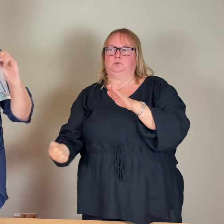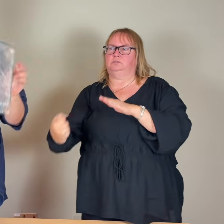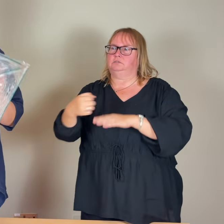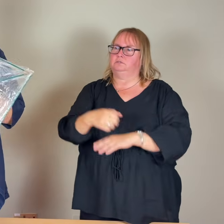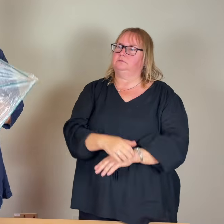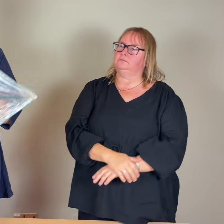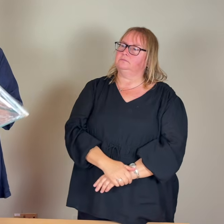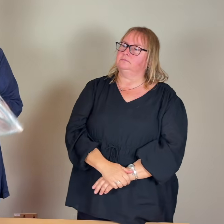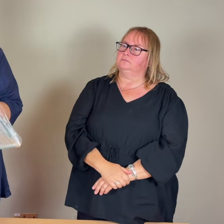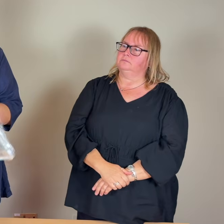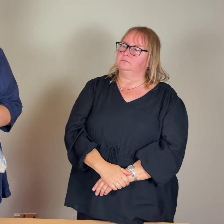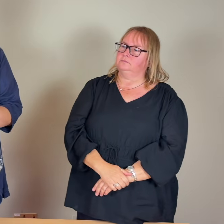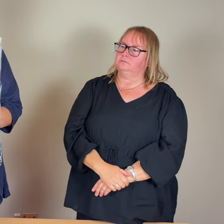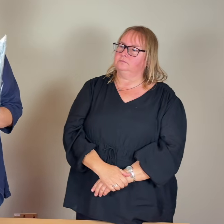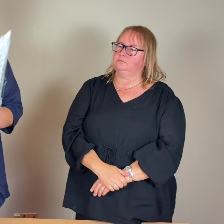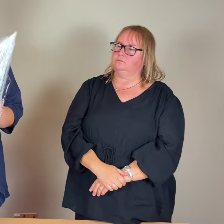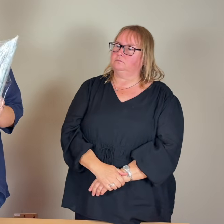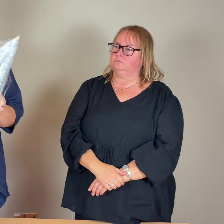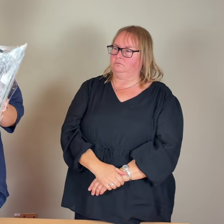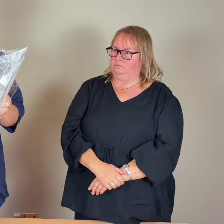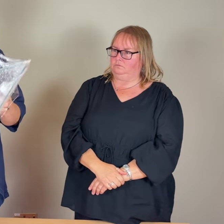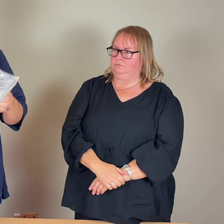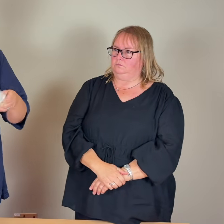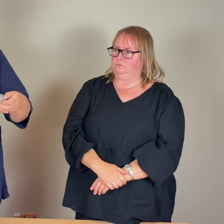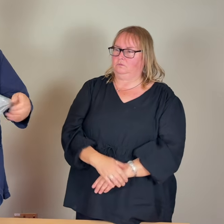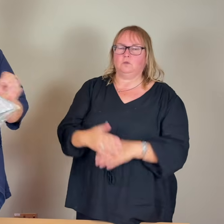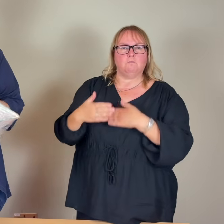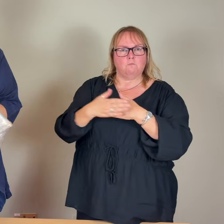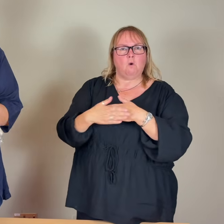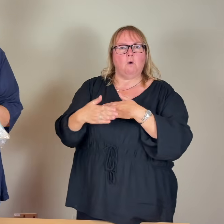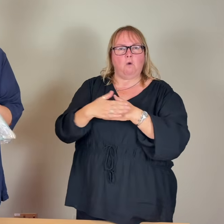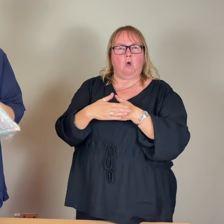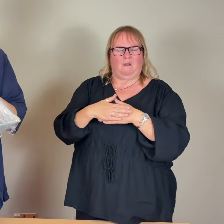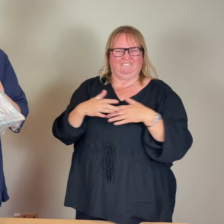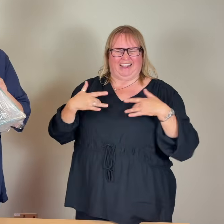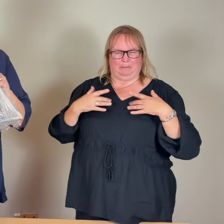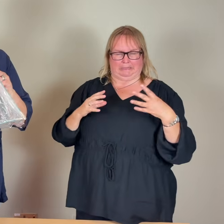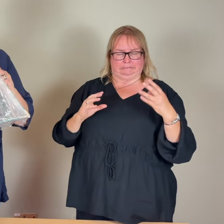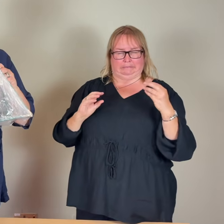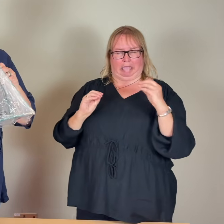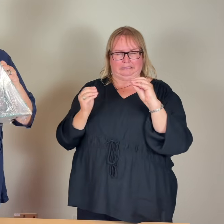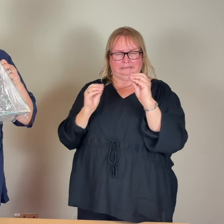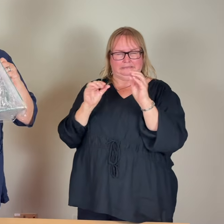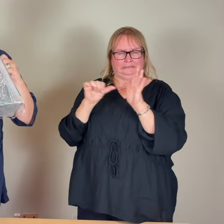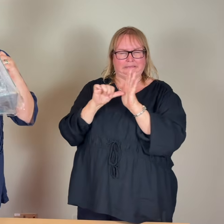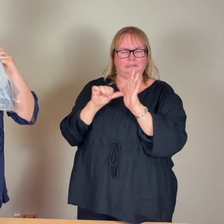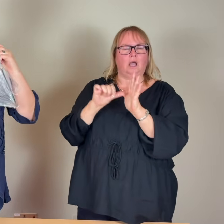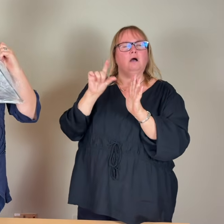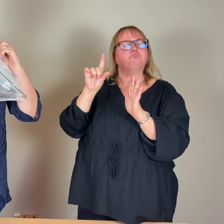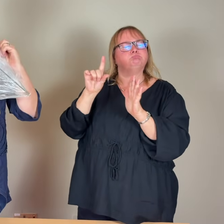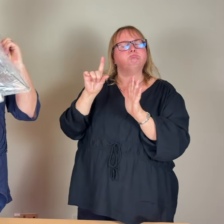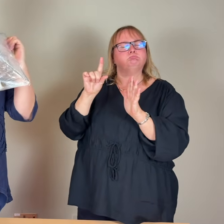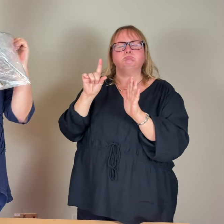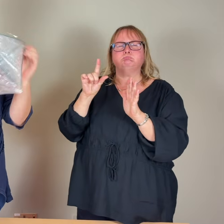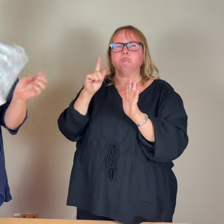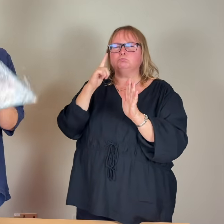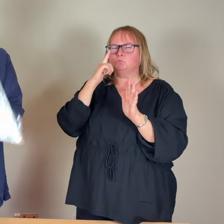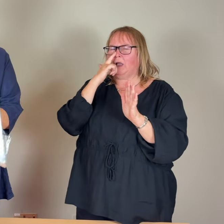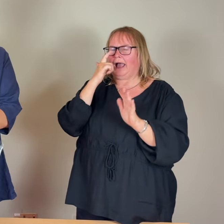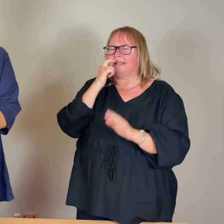round, and you keep going. It is quite fiddly, but you will